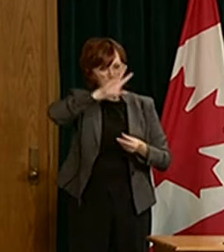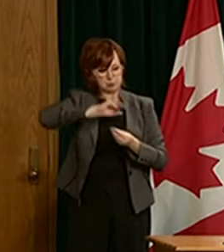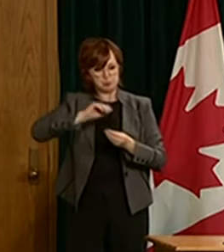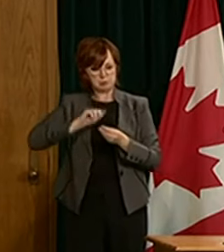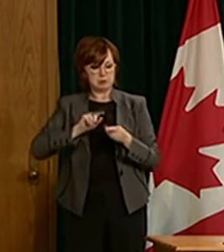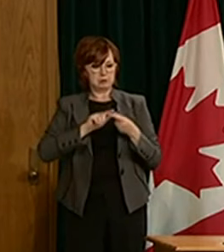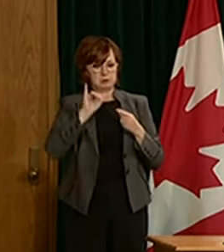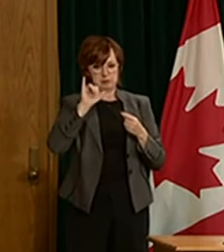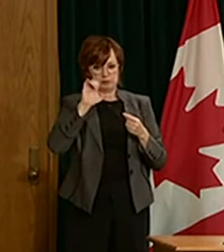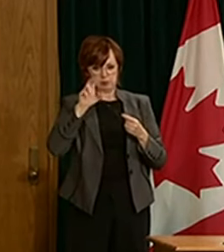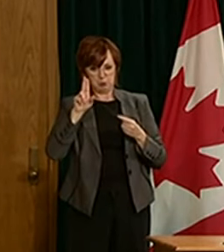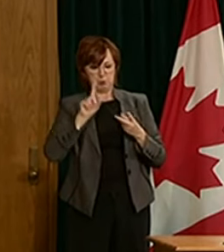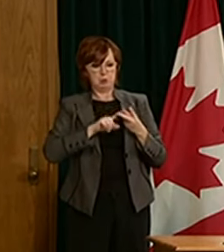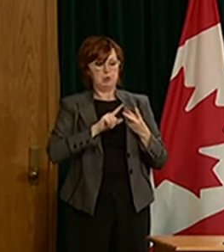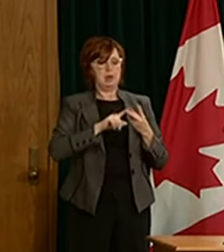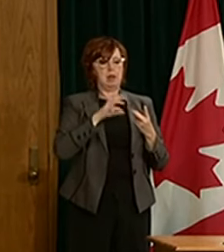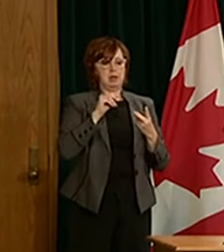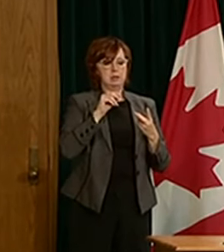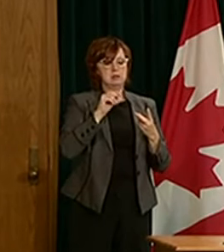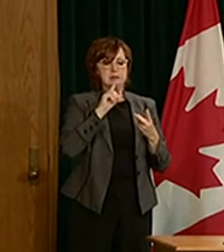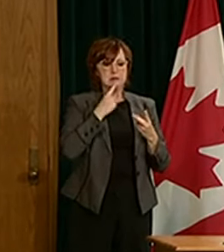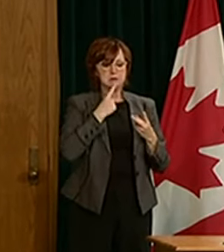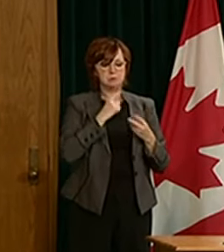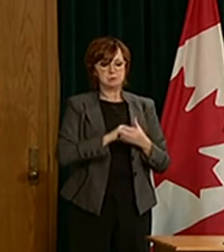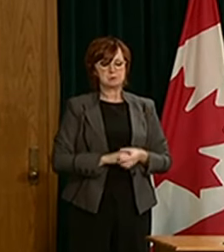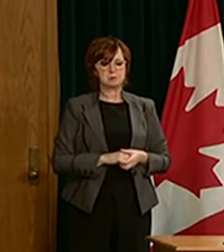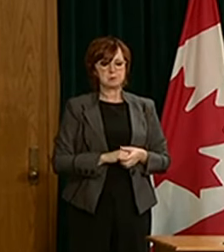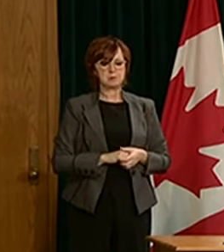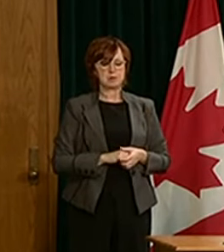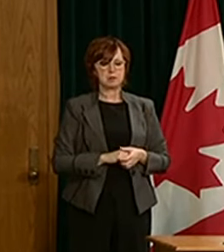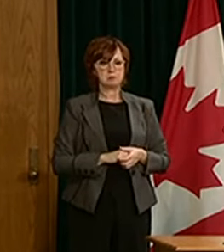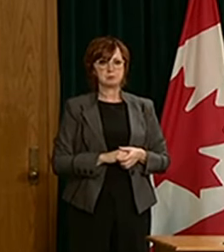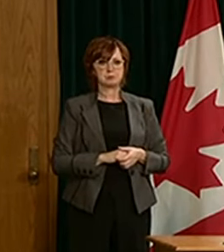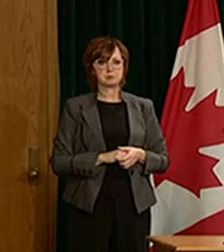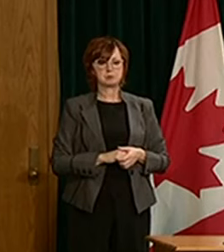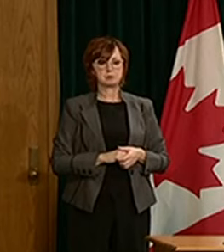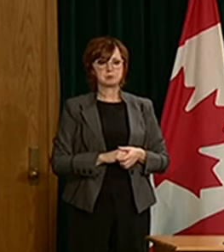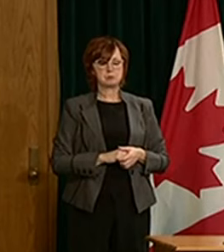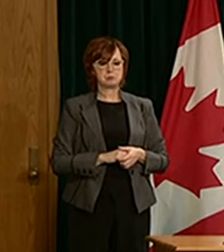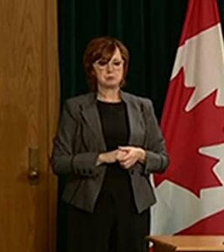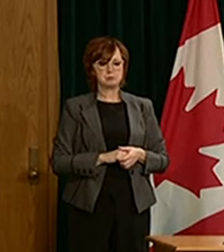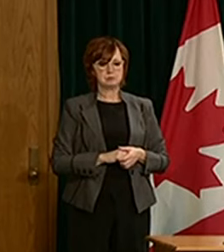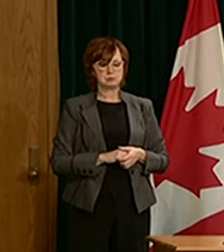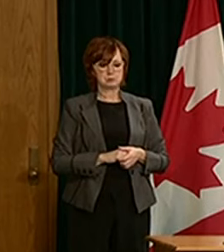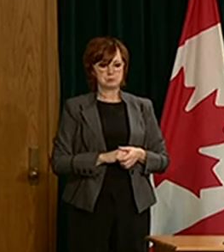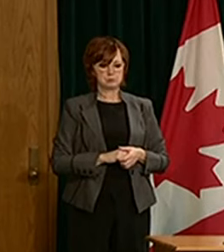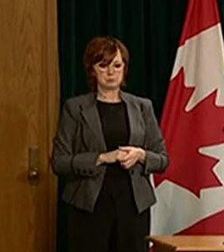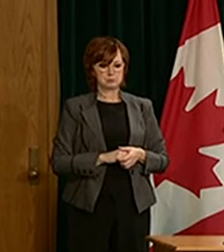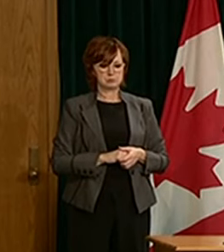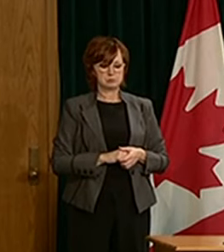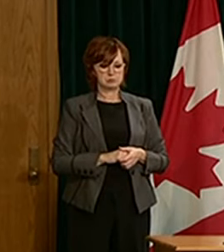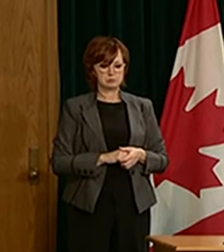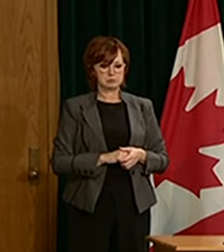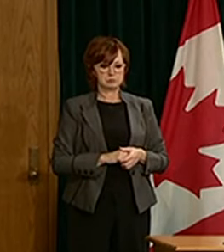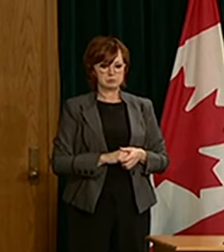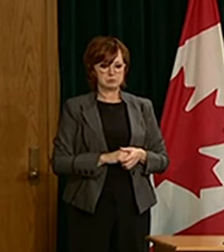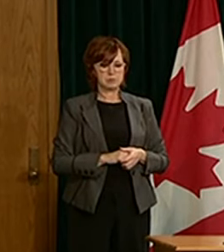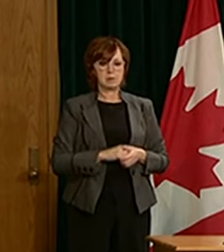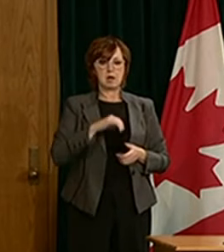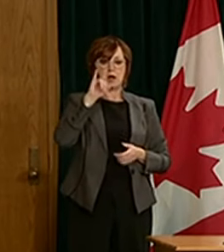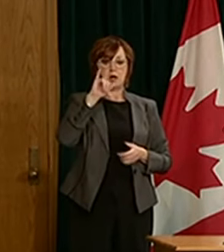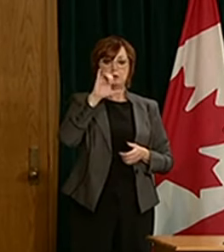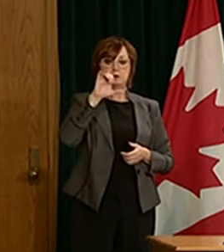and acute, the current capacity, and then what is available in the system right now. And so for ICU